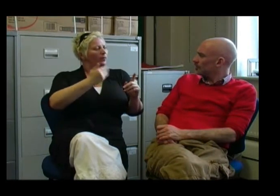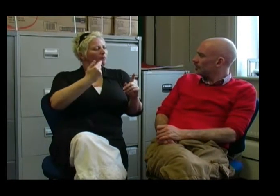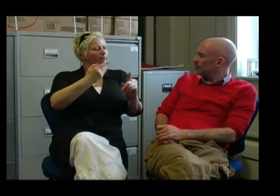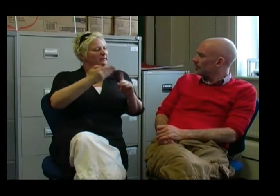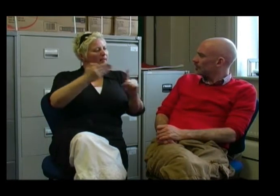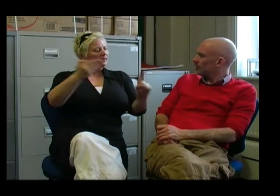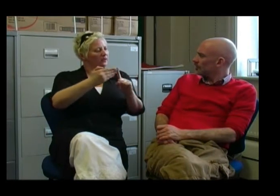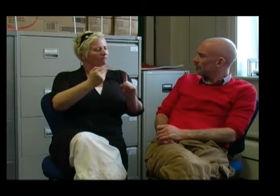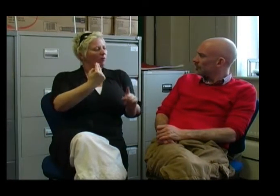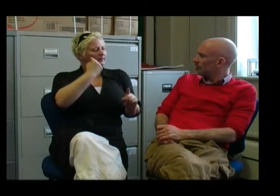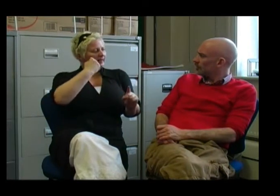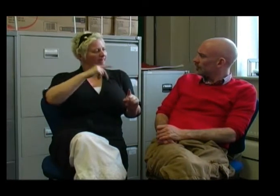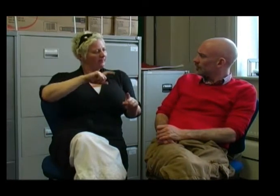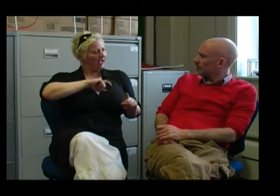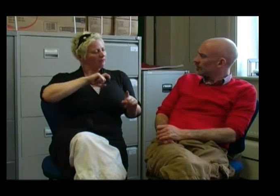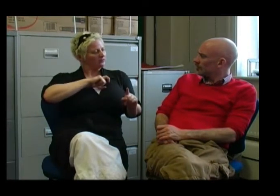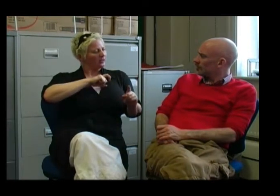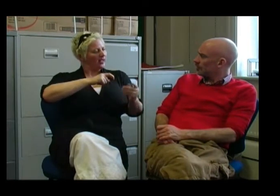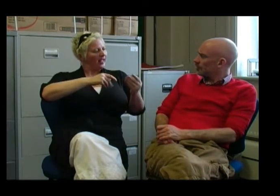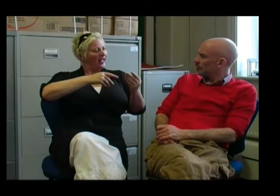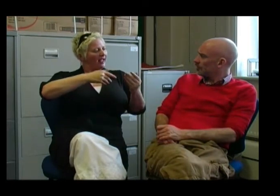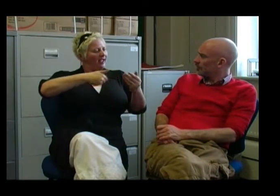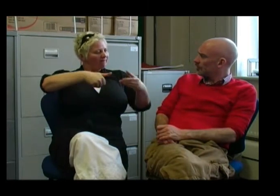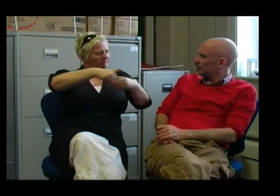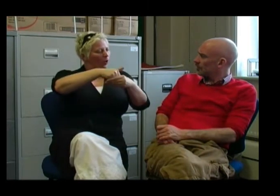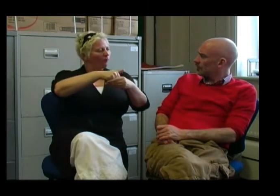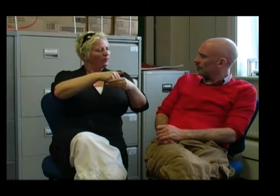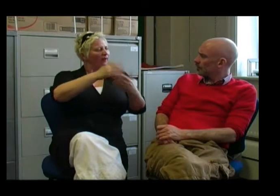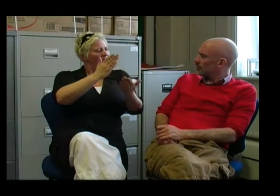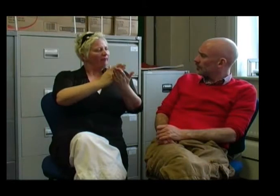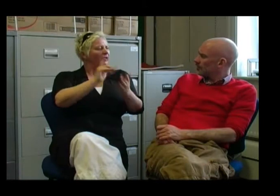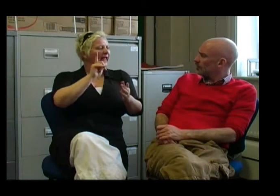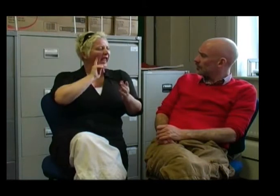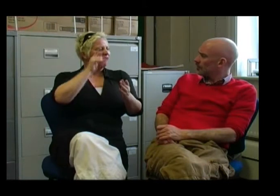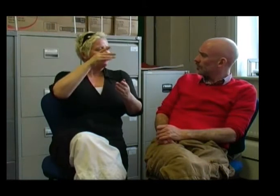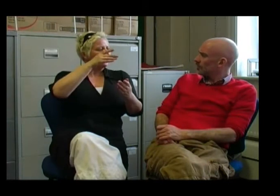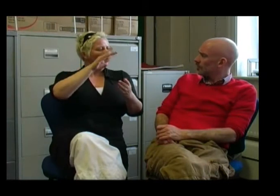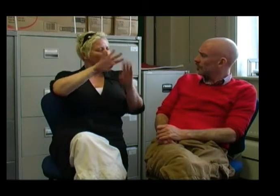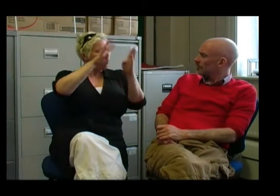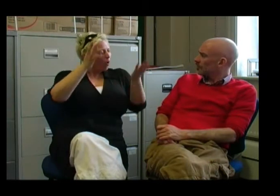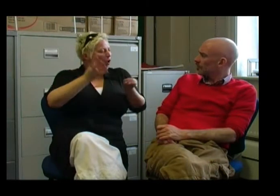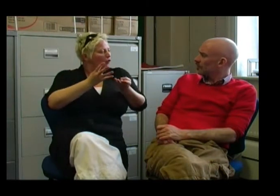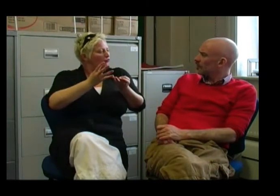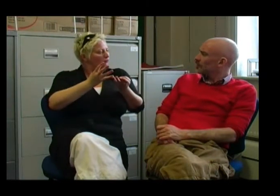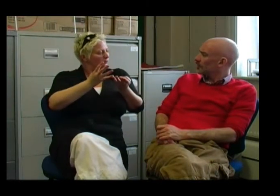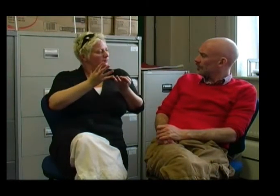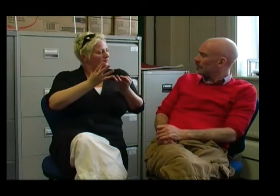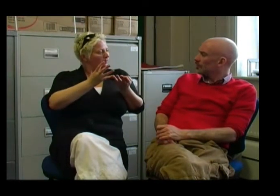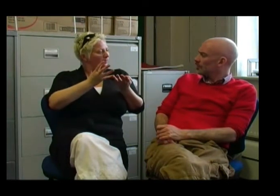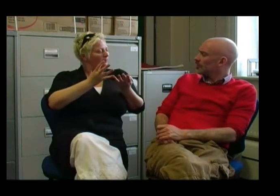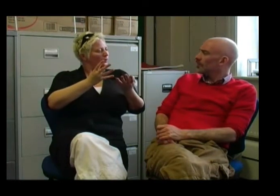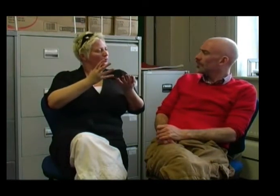It's different because it's from the perspective of a deaf character involved in a very hearing world.